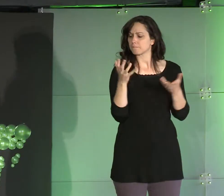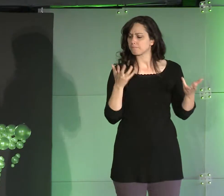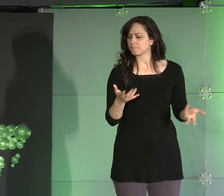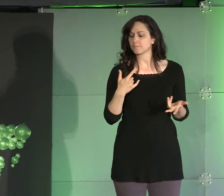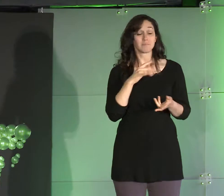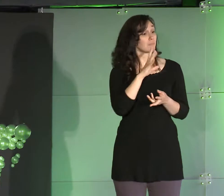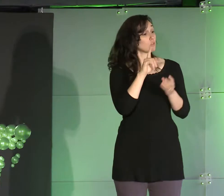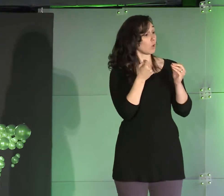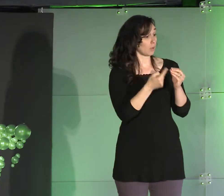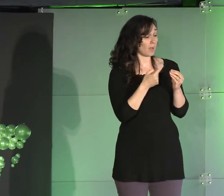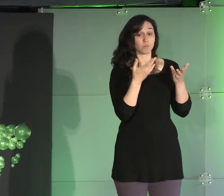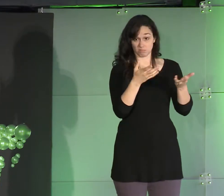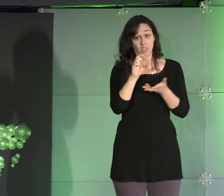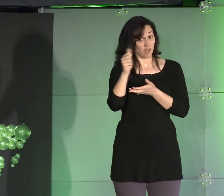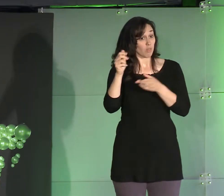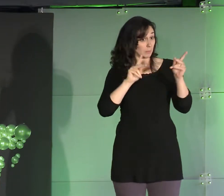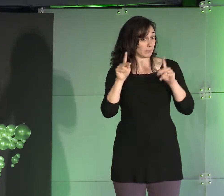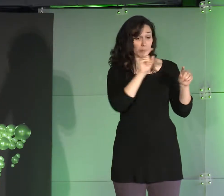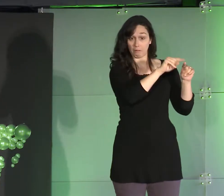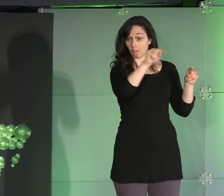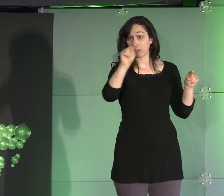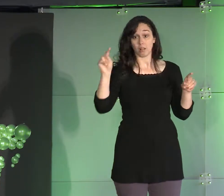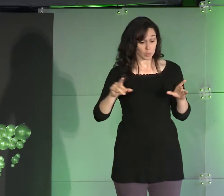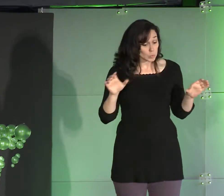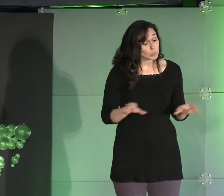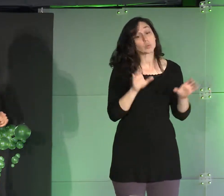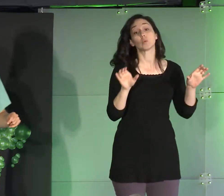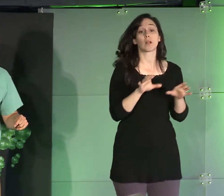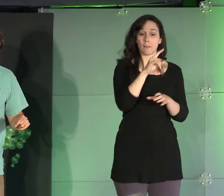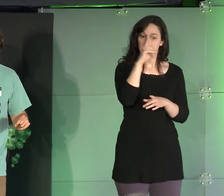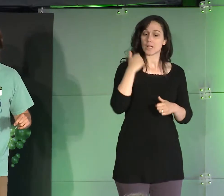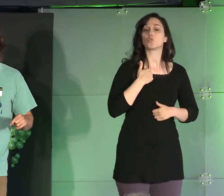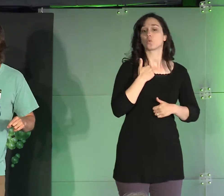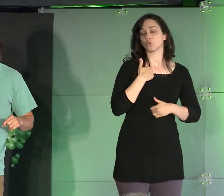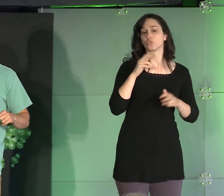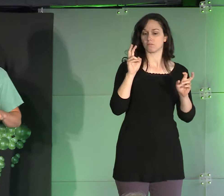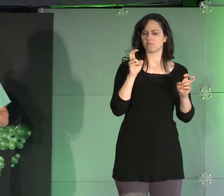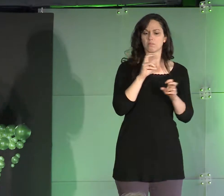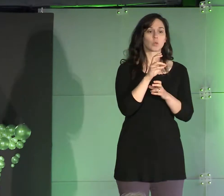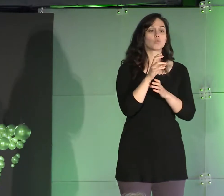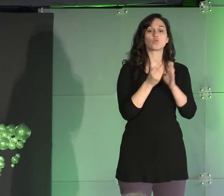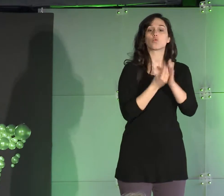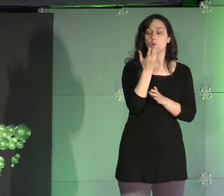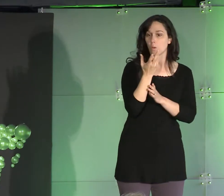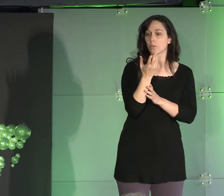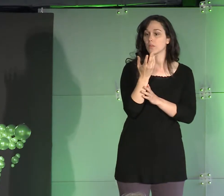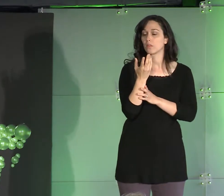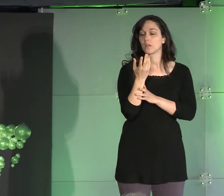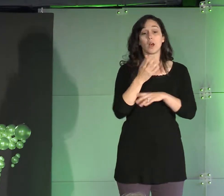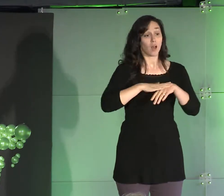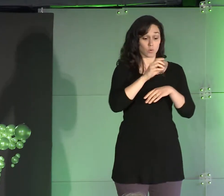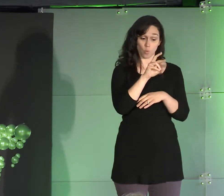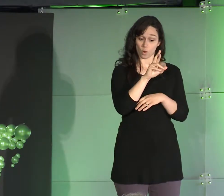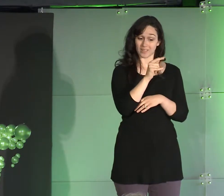about that there are actually other people that are doing black soldier fly growth on on